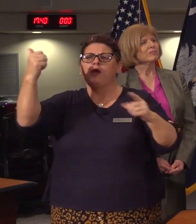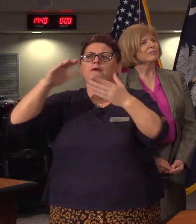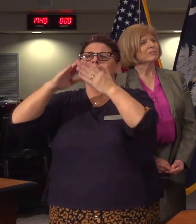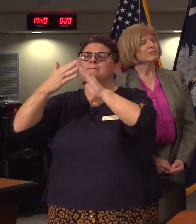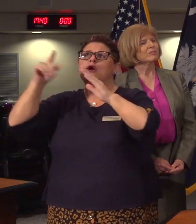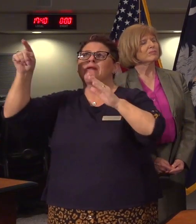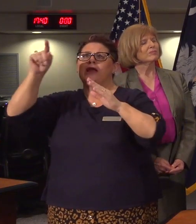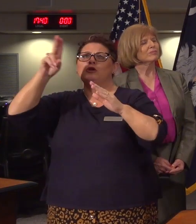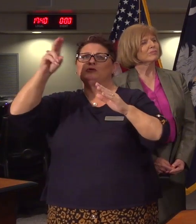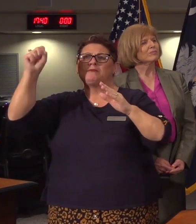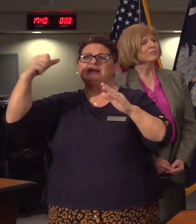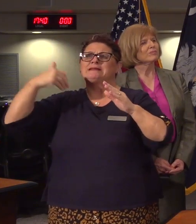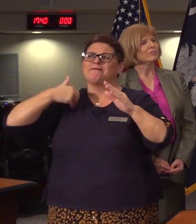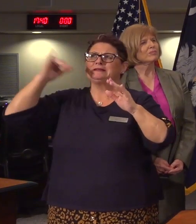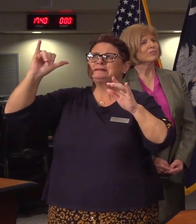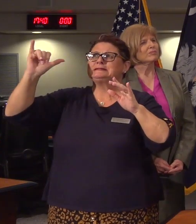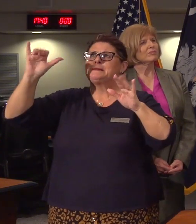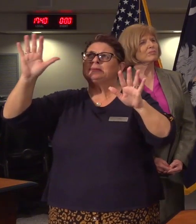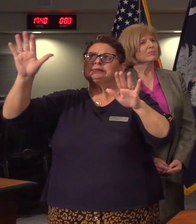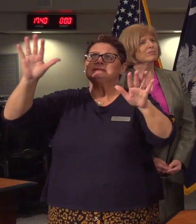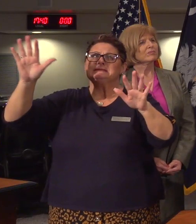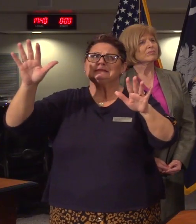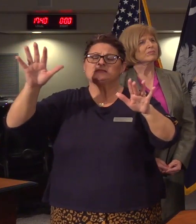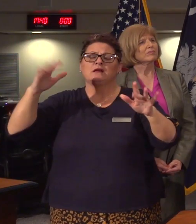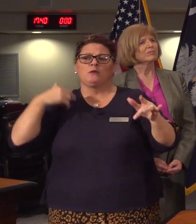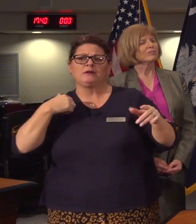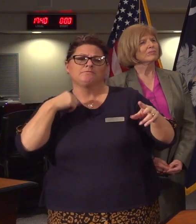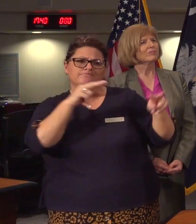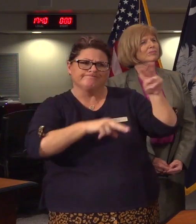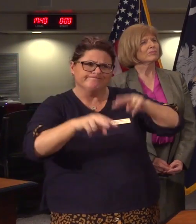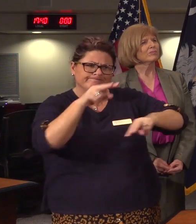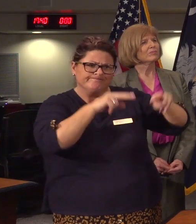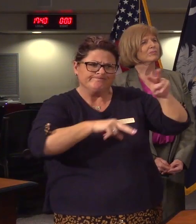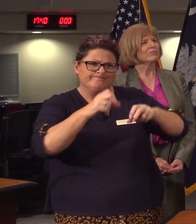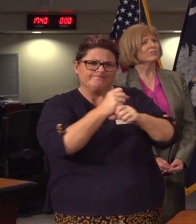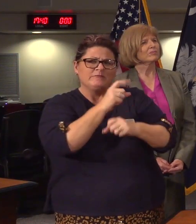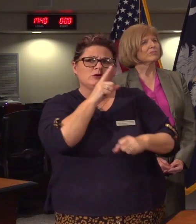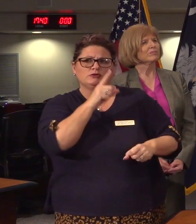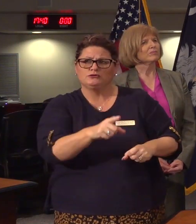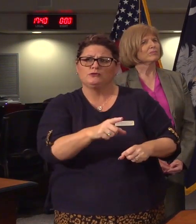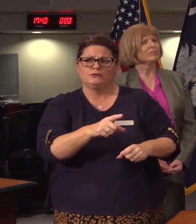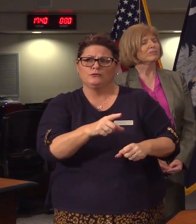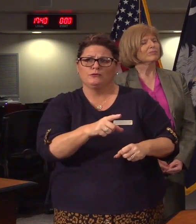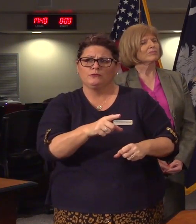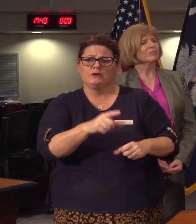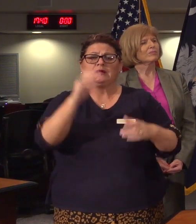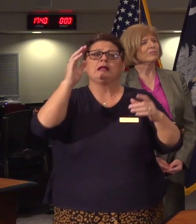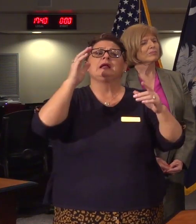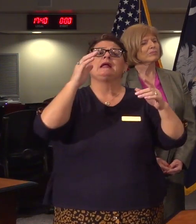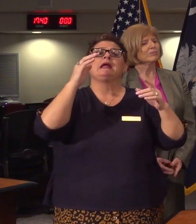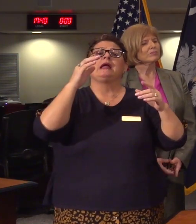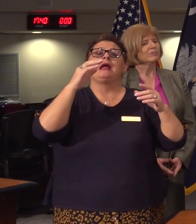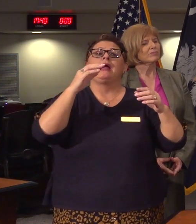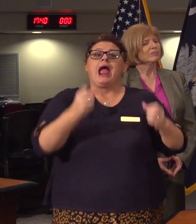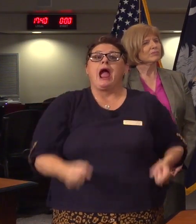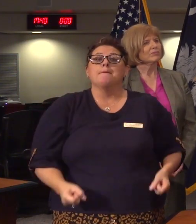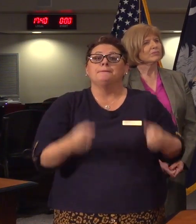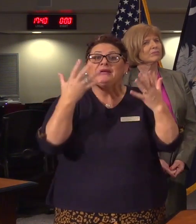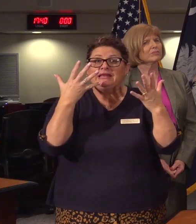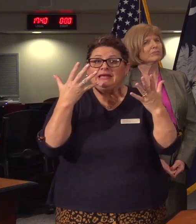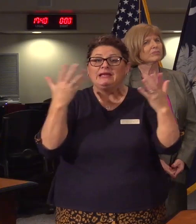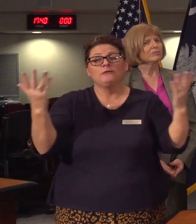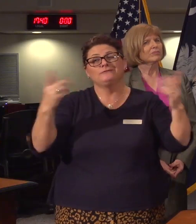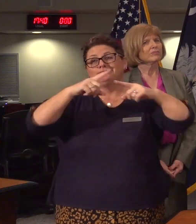So we do expect to identify additional cases. The degree to that occurs depends on